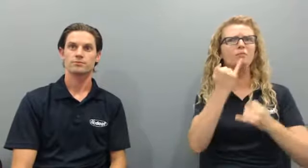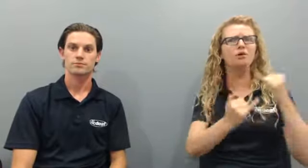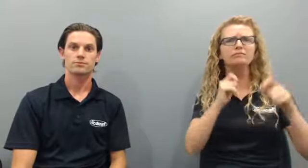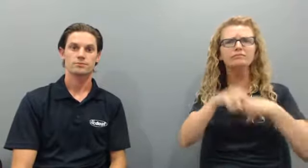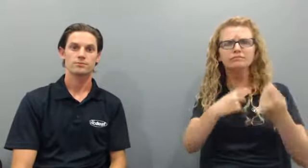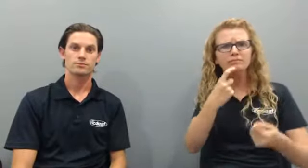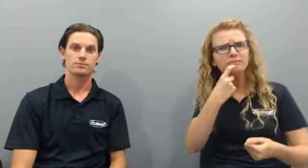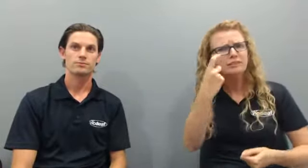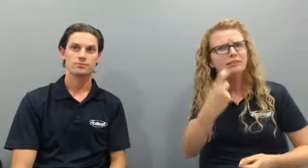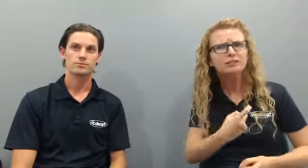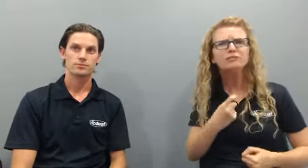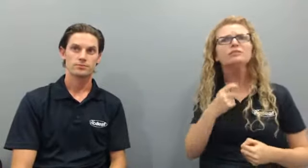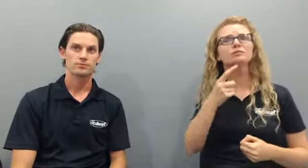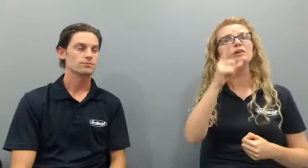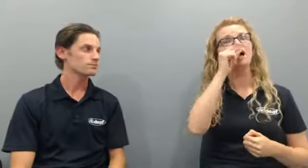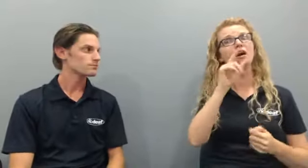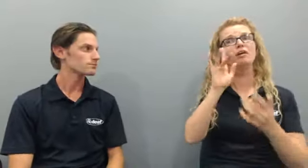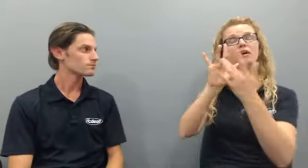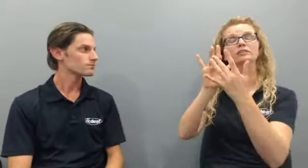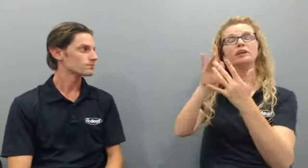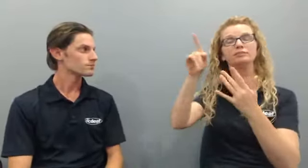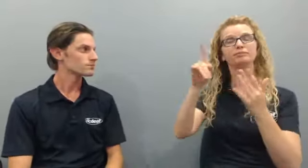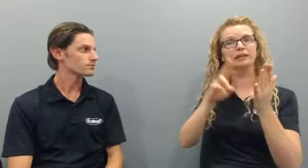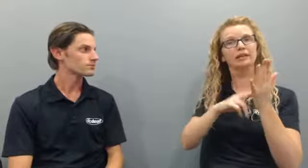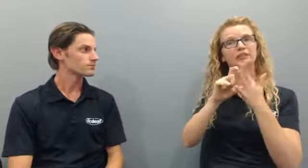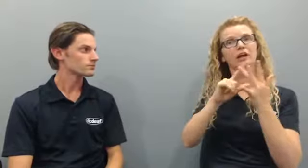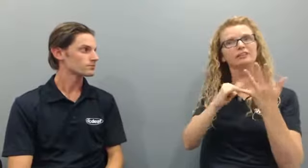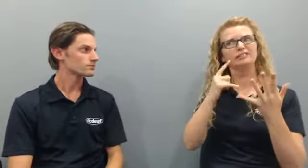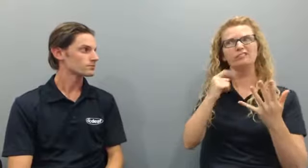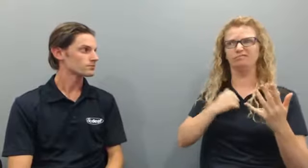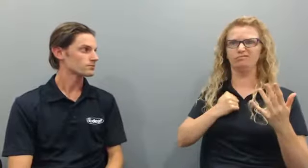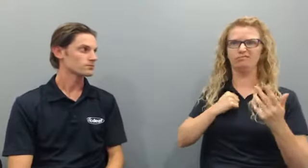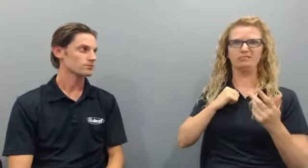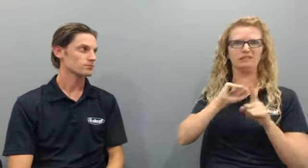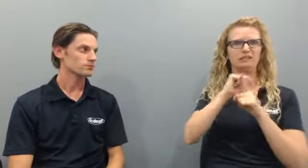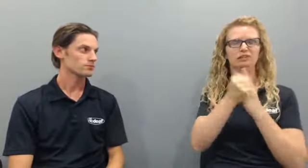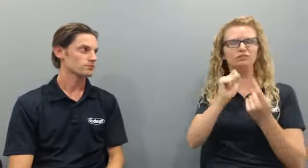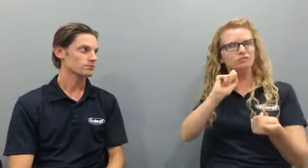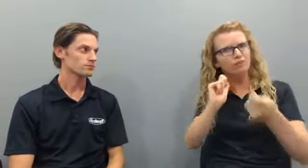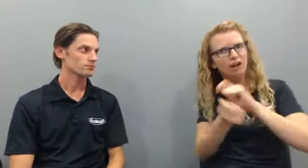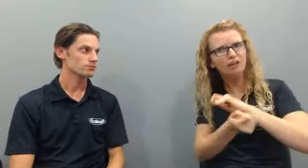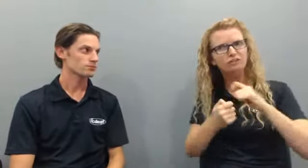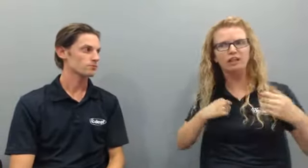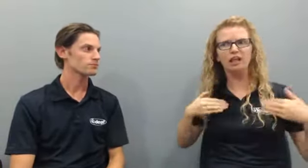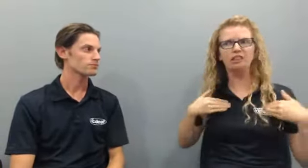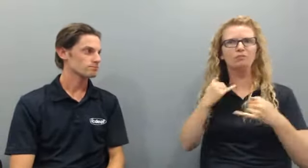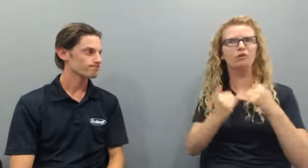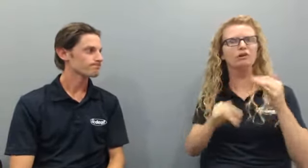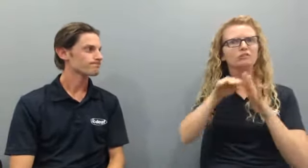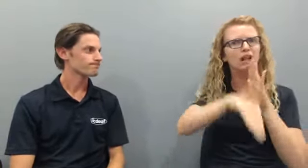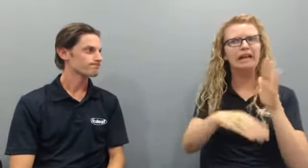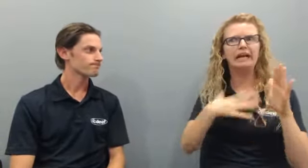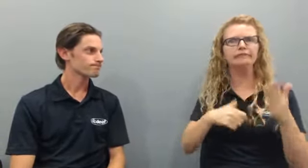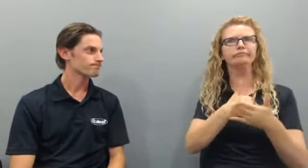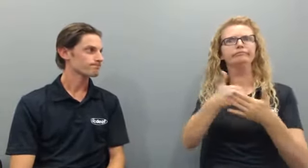your health deteriorates and becomes quite serious, you can contact the NDIS and let them know your situation has changed and your health